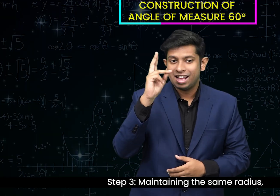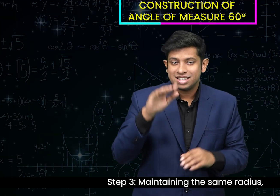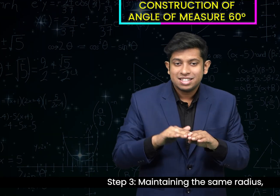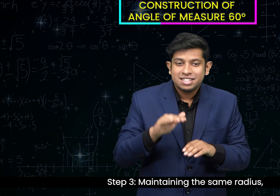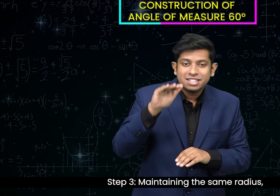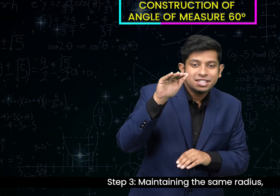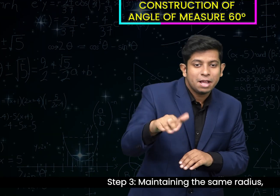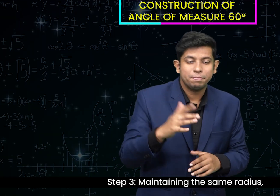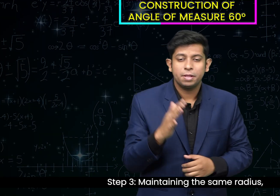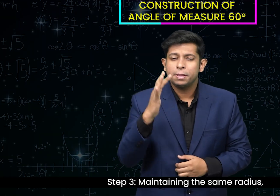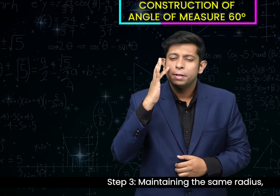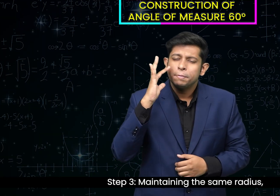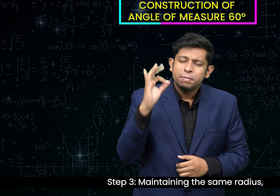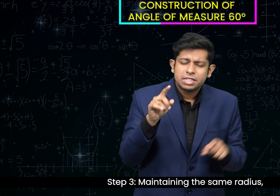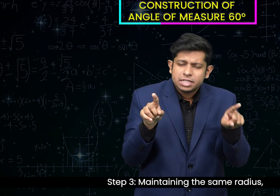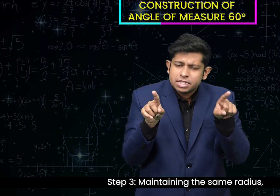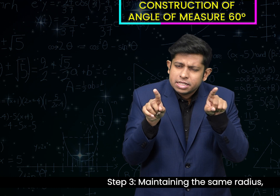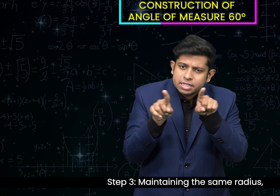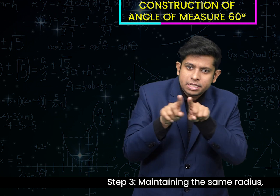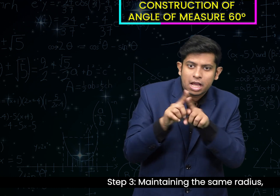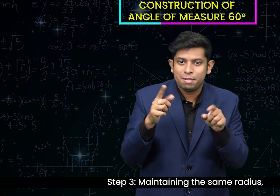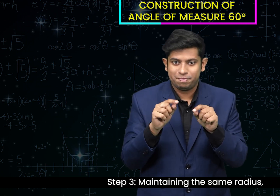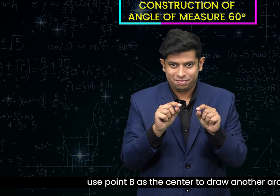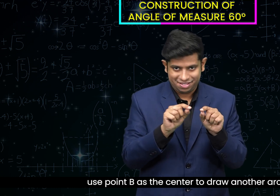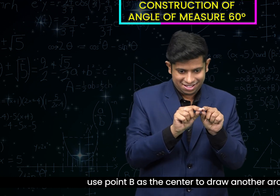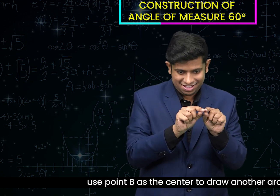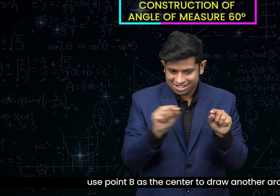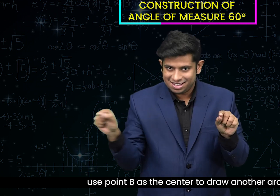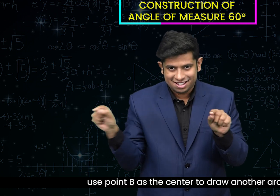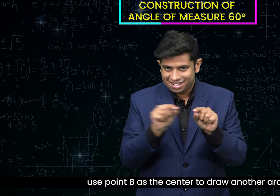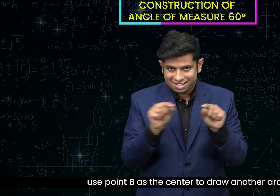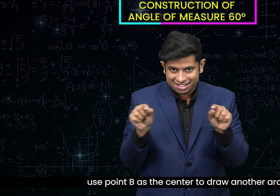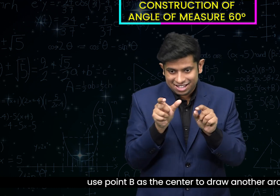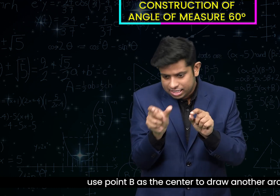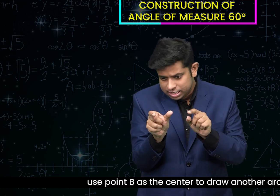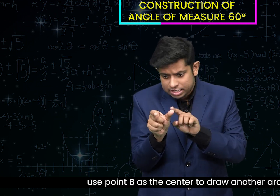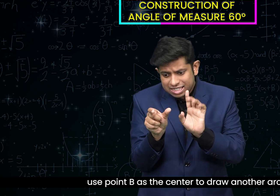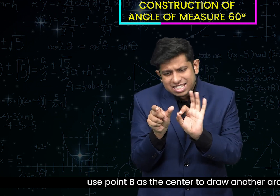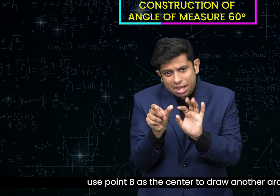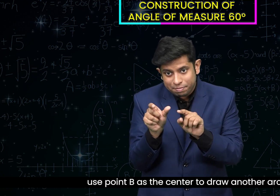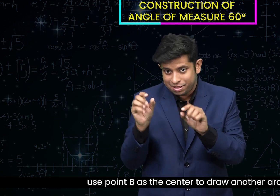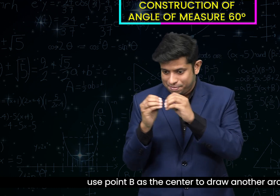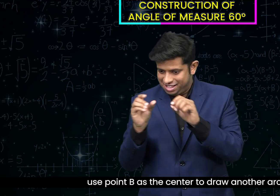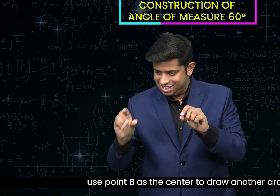Step 3. Maintaining the same radius, use point B as the center to draw another